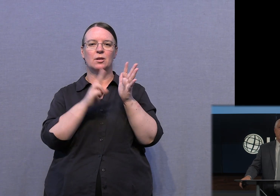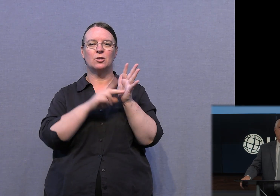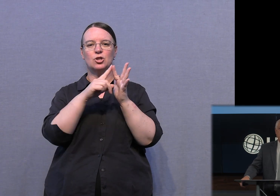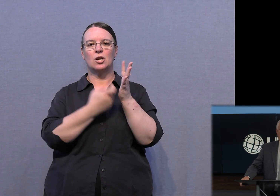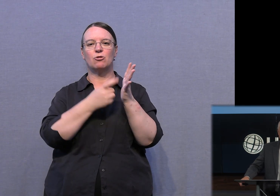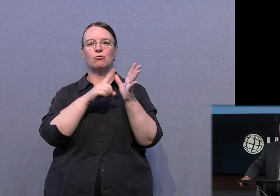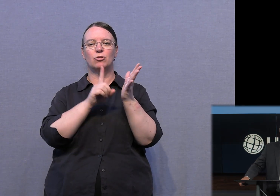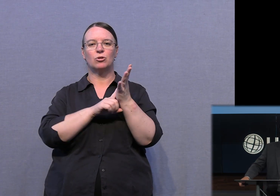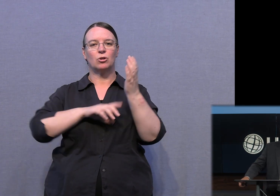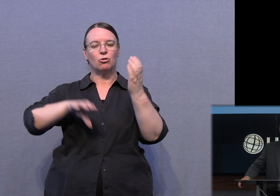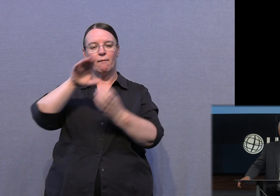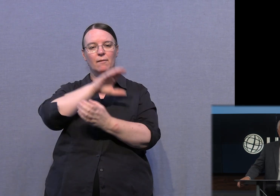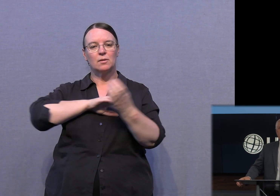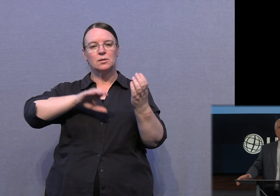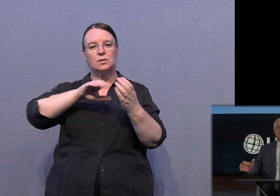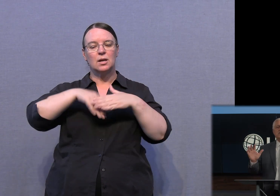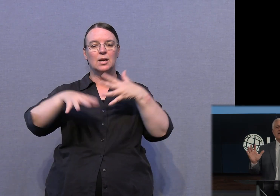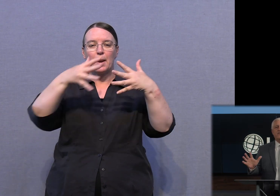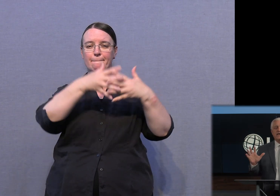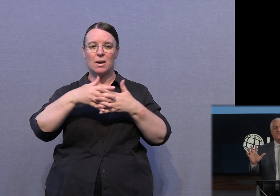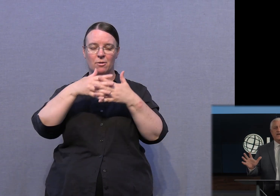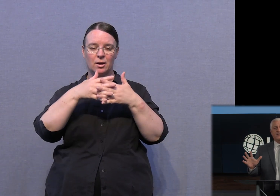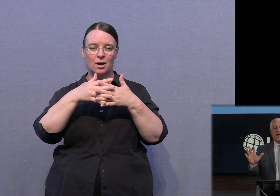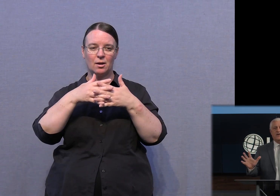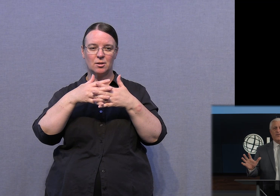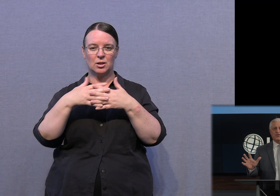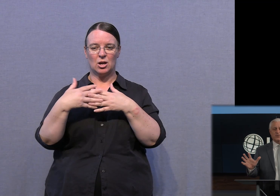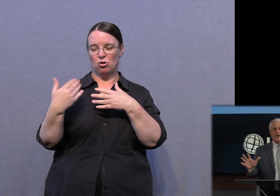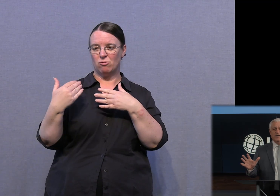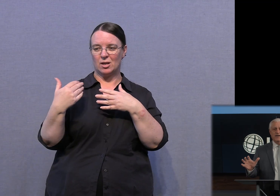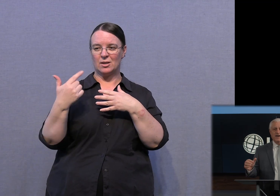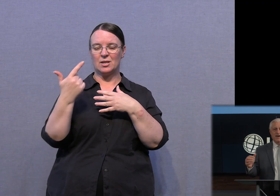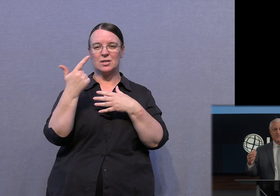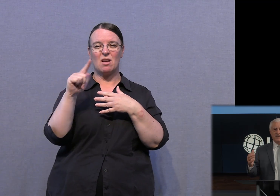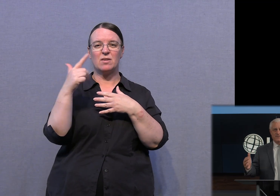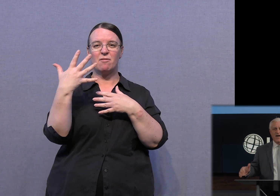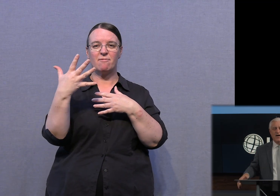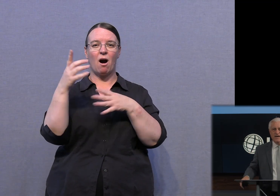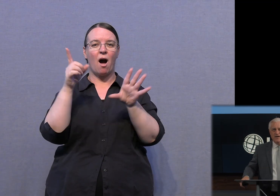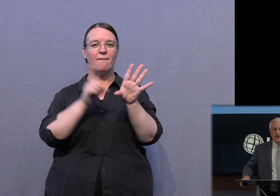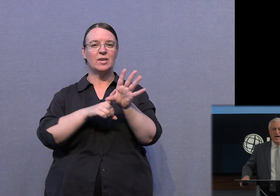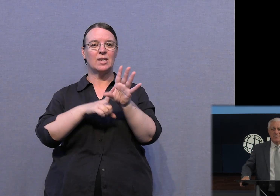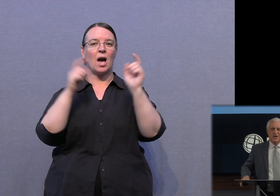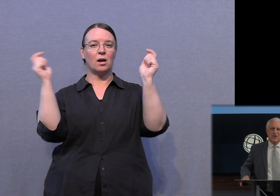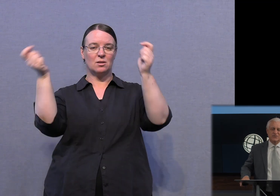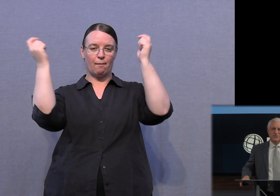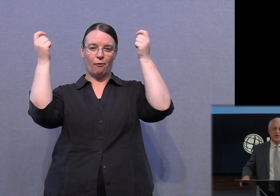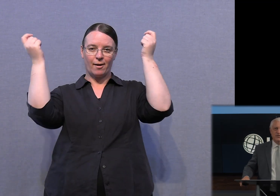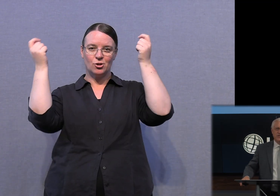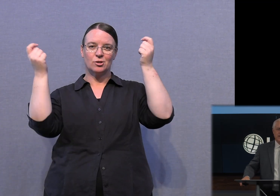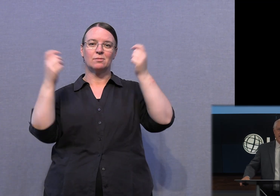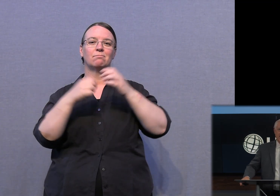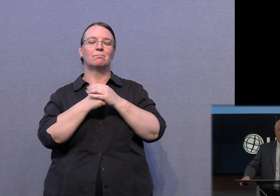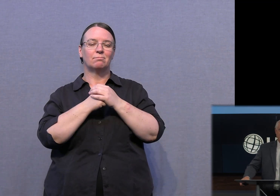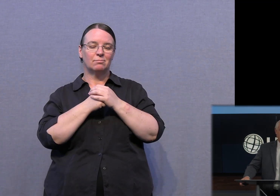held here in the U.S., we celebrated the 75th anniversary of the founding of the United Pentecostal